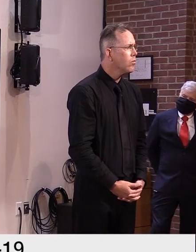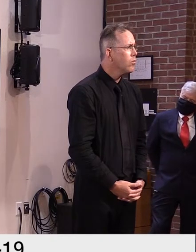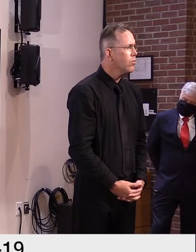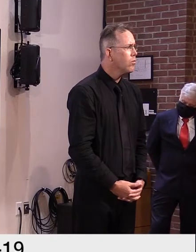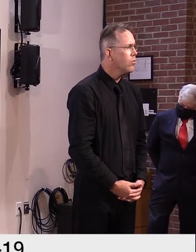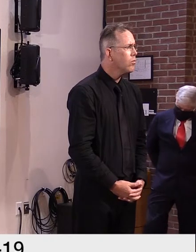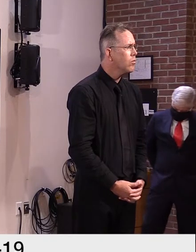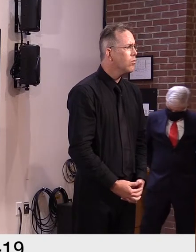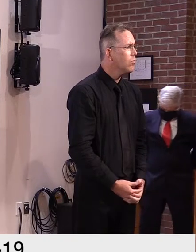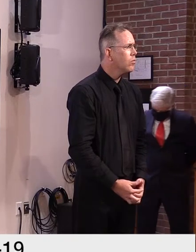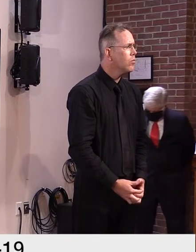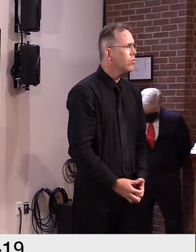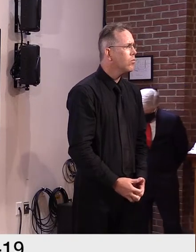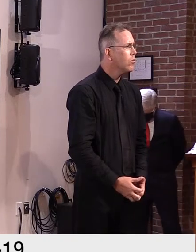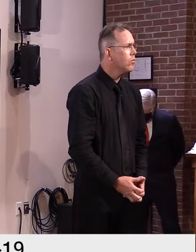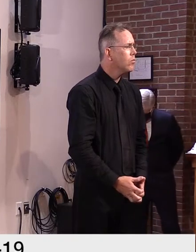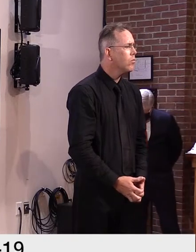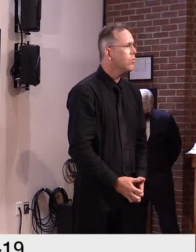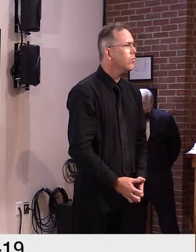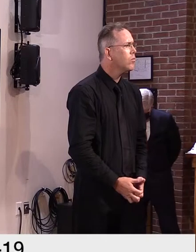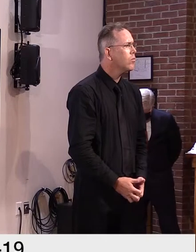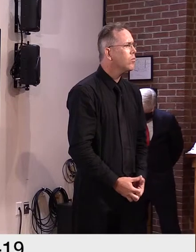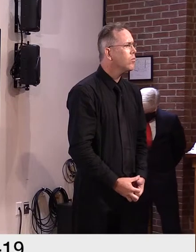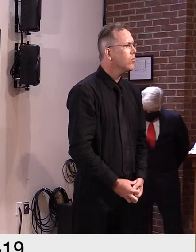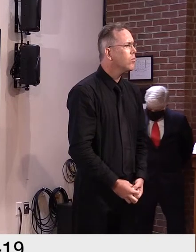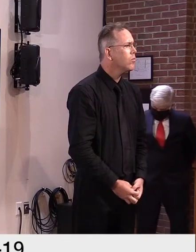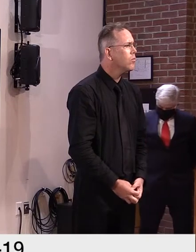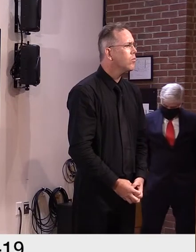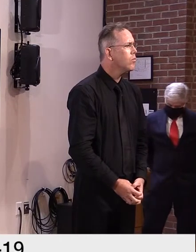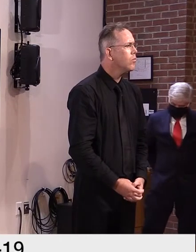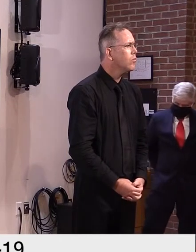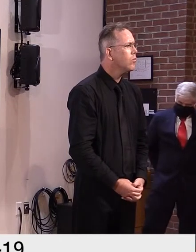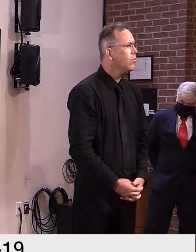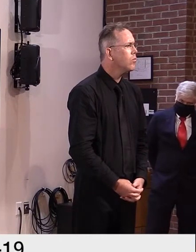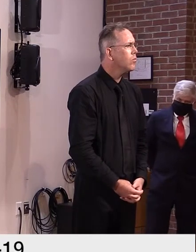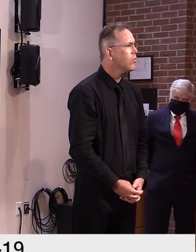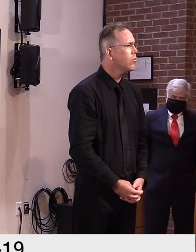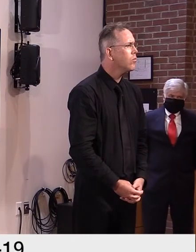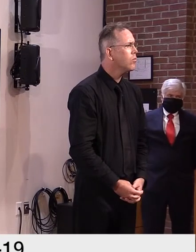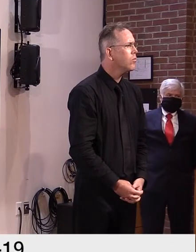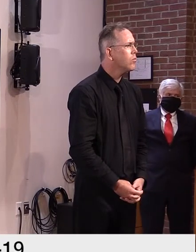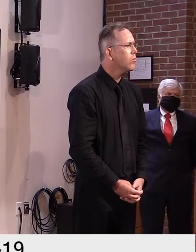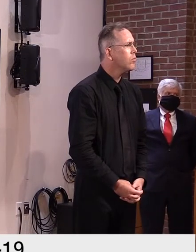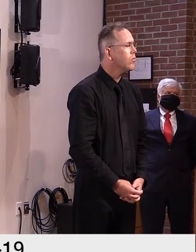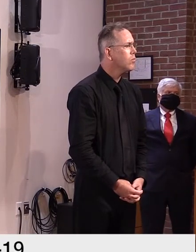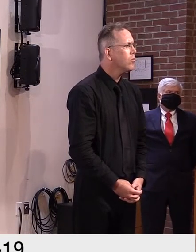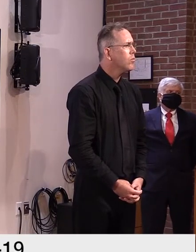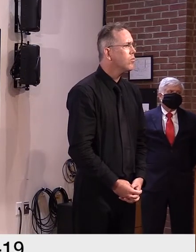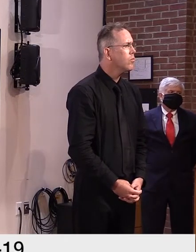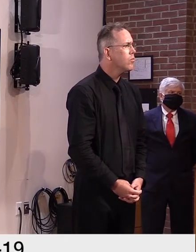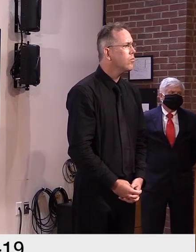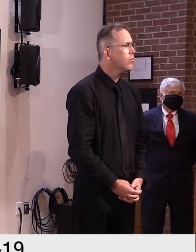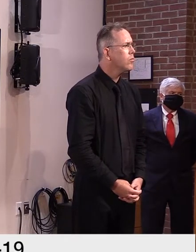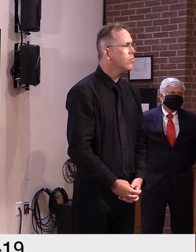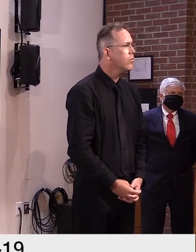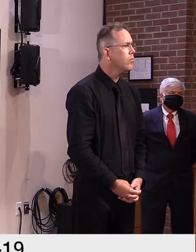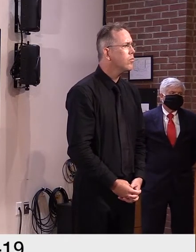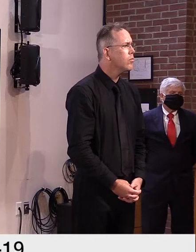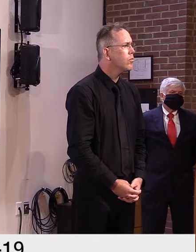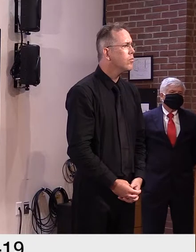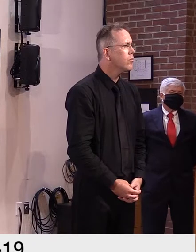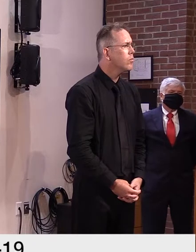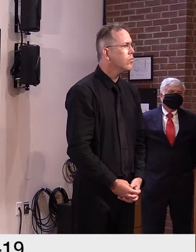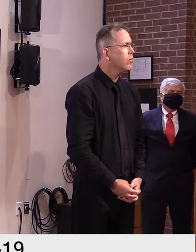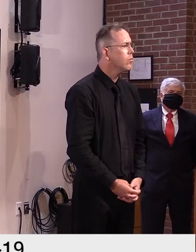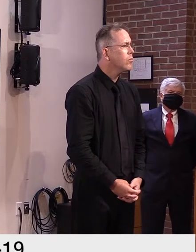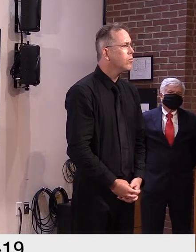challenges and concerns about the viability of the upcoming hockey season. This affects three high school teams, a large youth